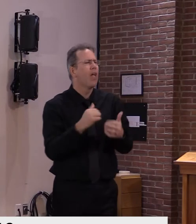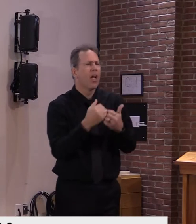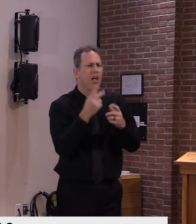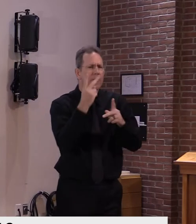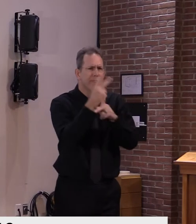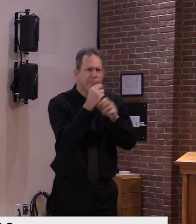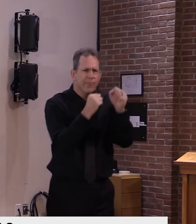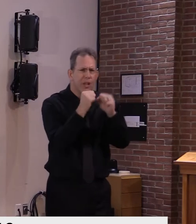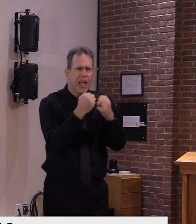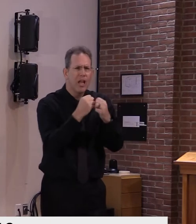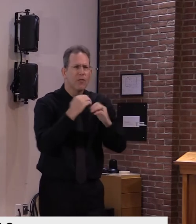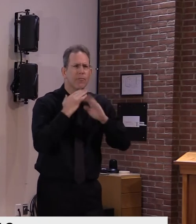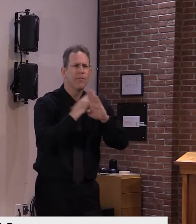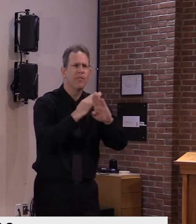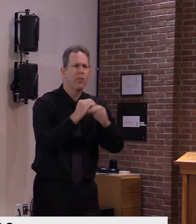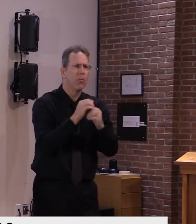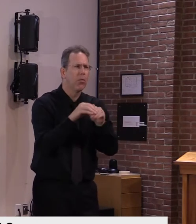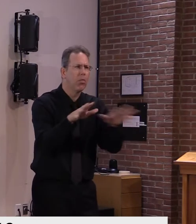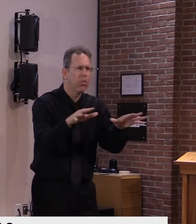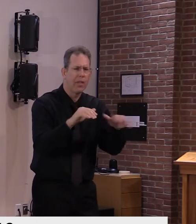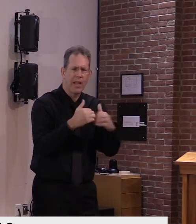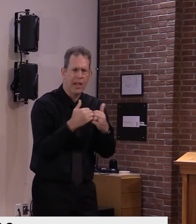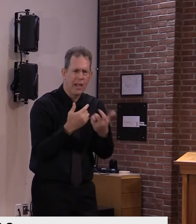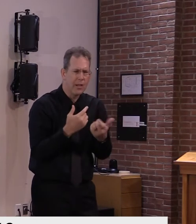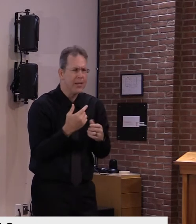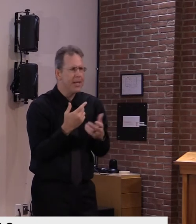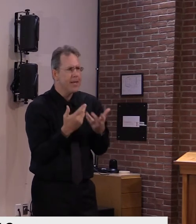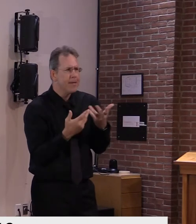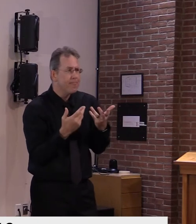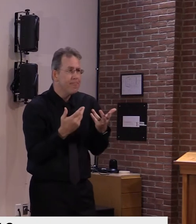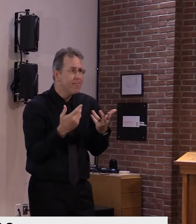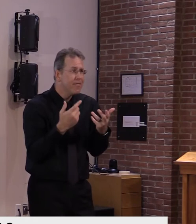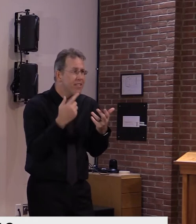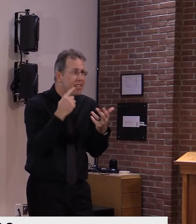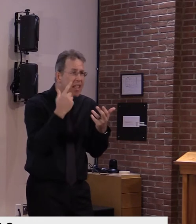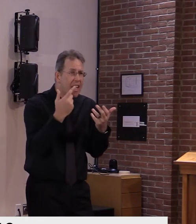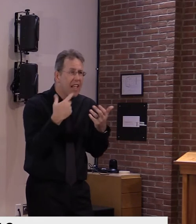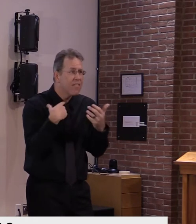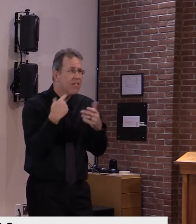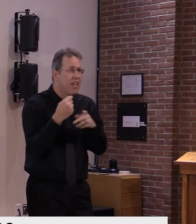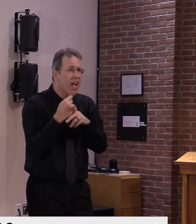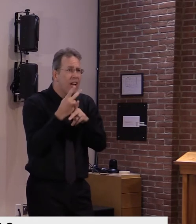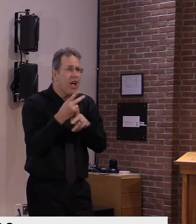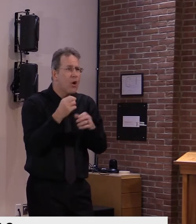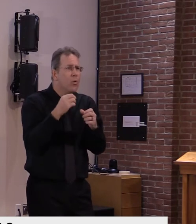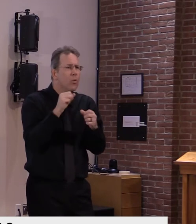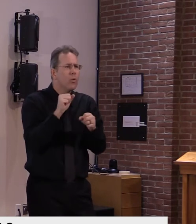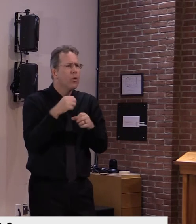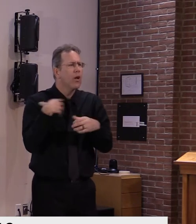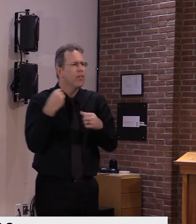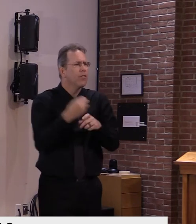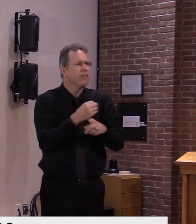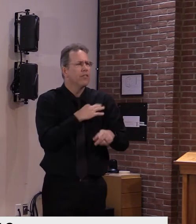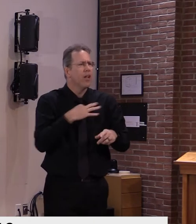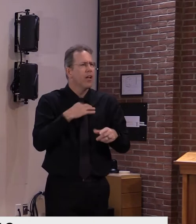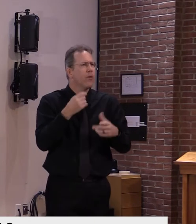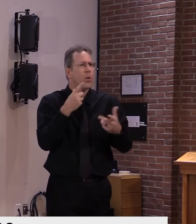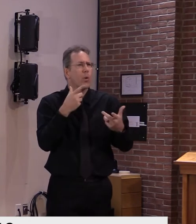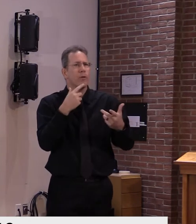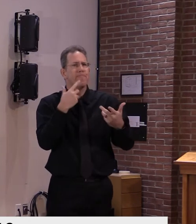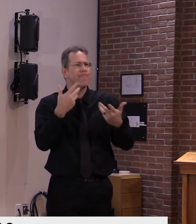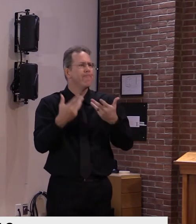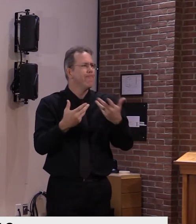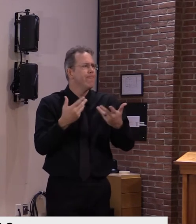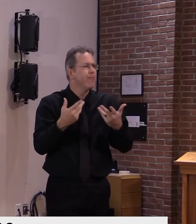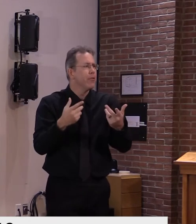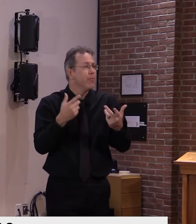Have either healthcare workers dropped the ball a little bit or dropped their guard? Or is it folks coming into these facilities that might